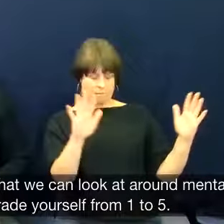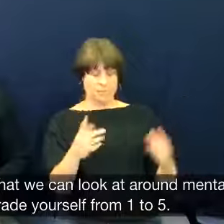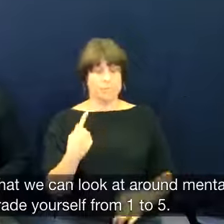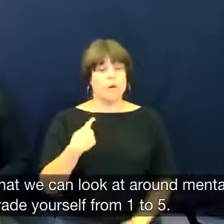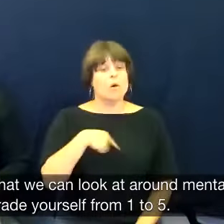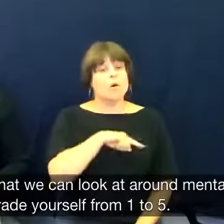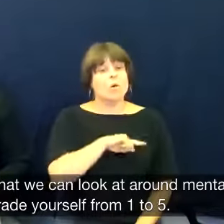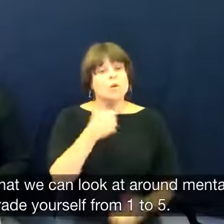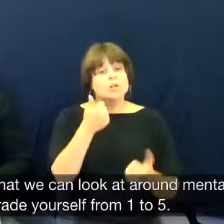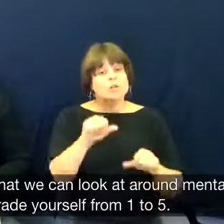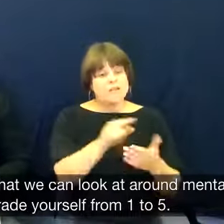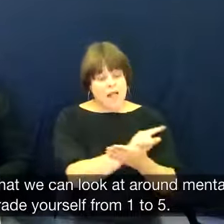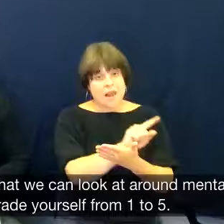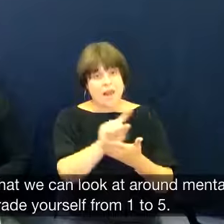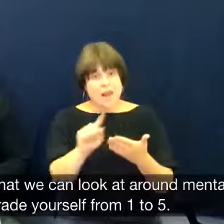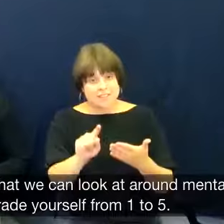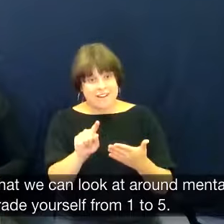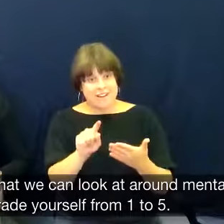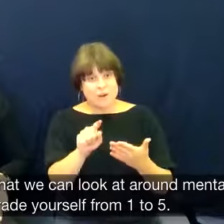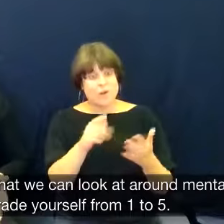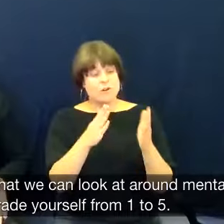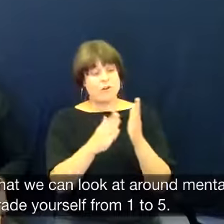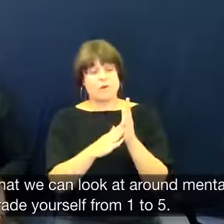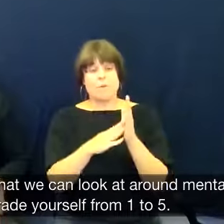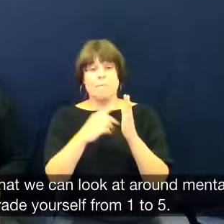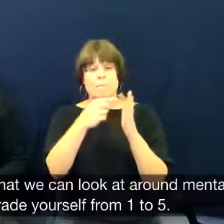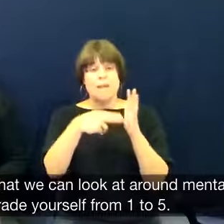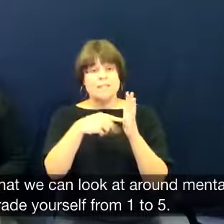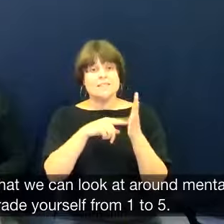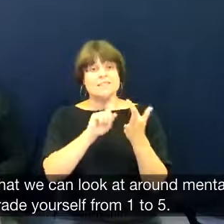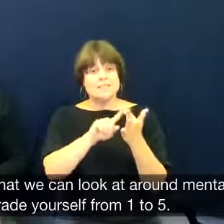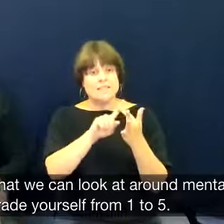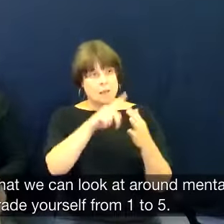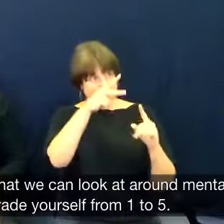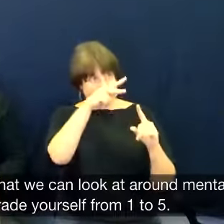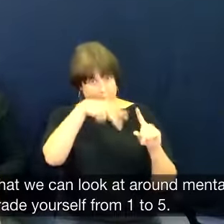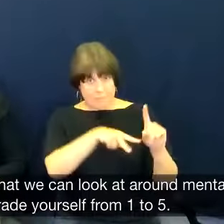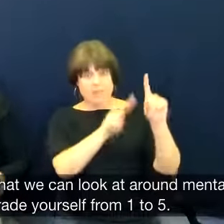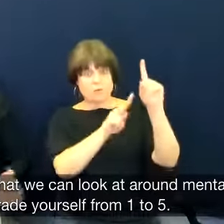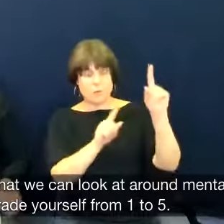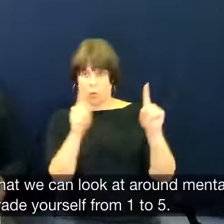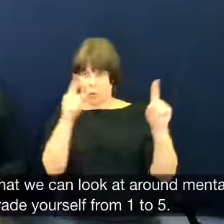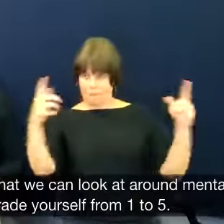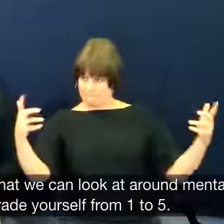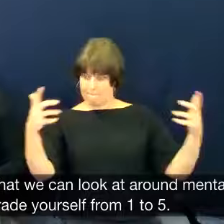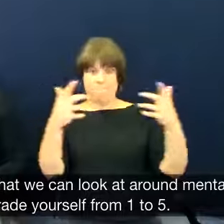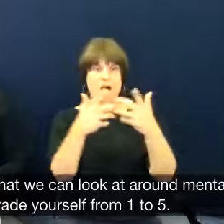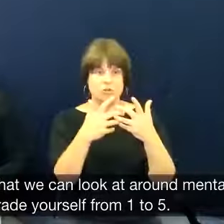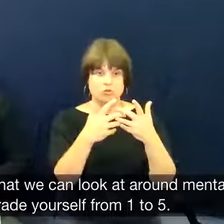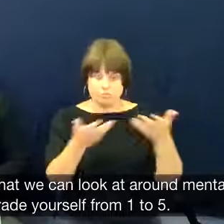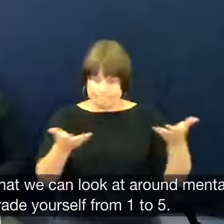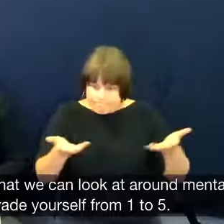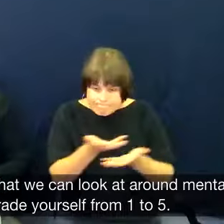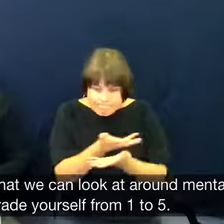you're matched with a mentee and mentors to help identify the